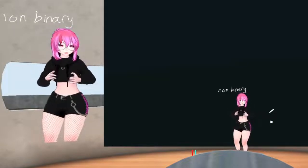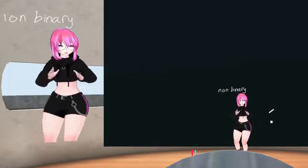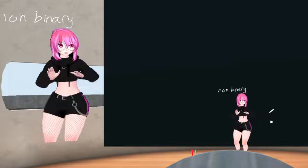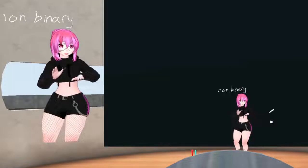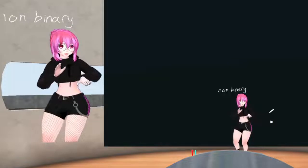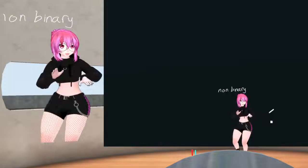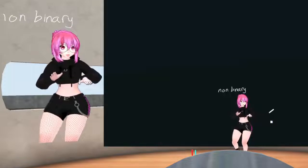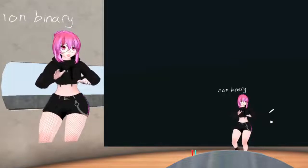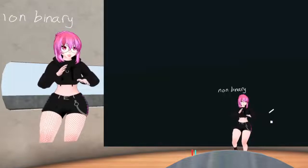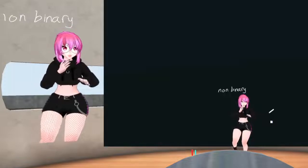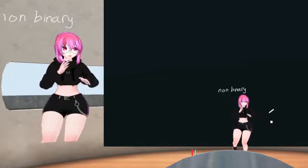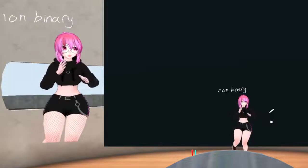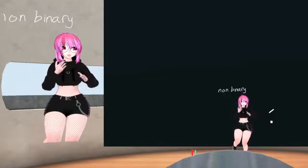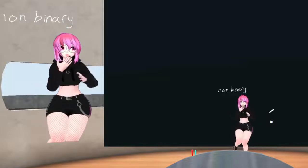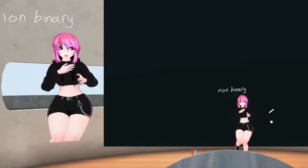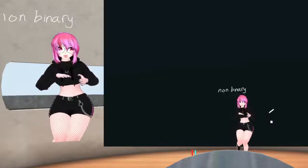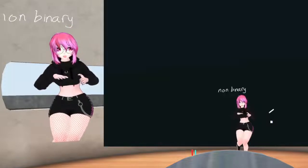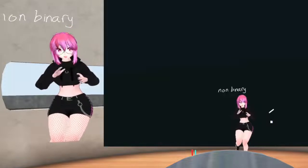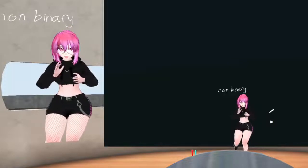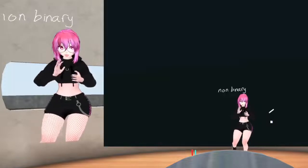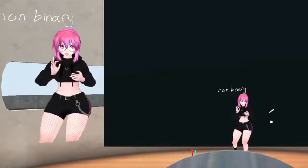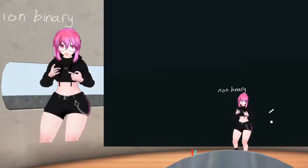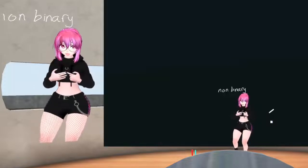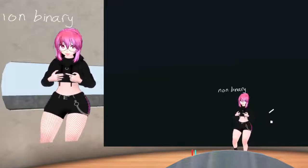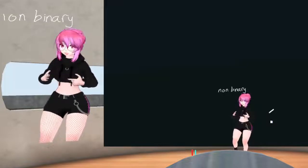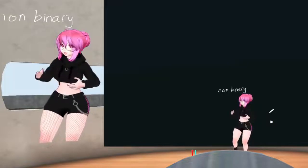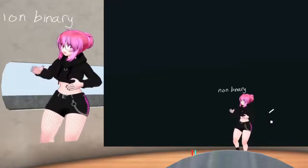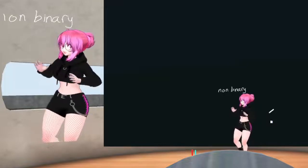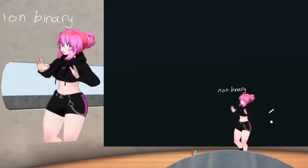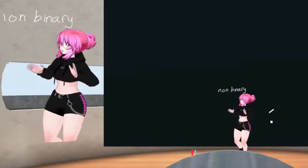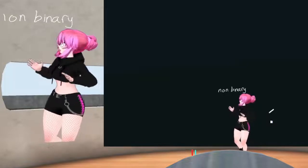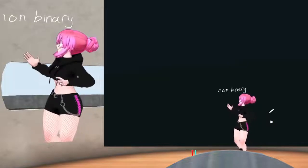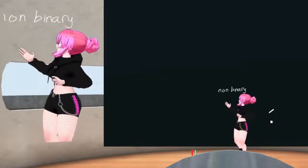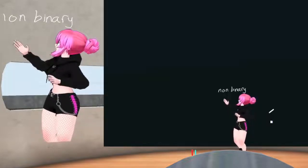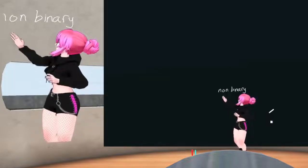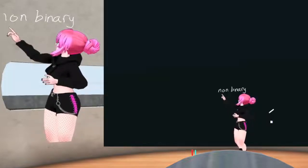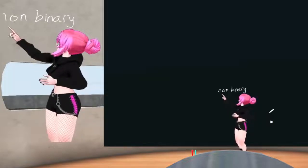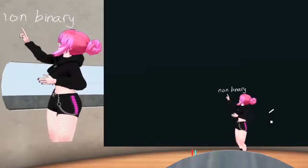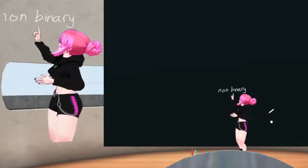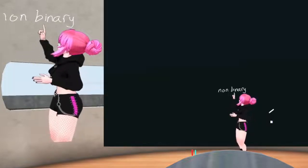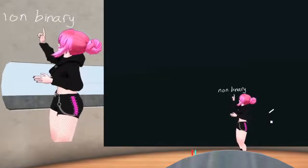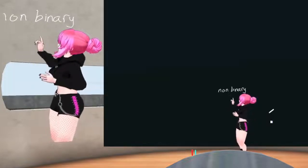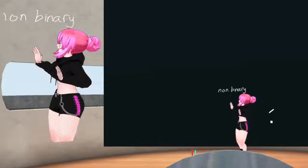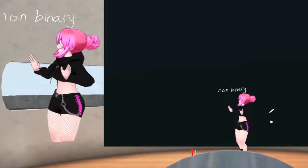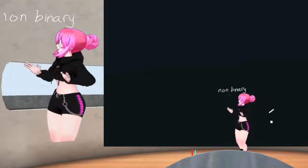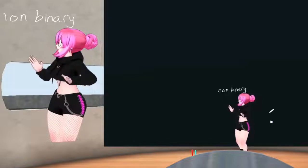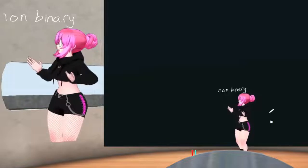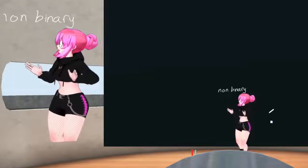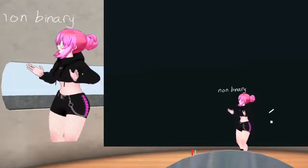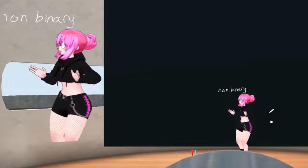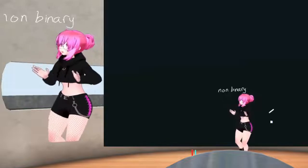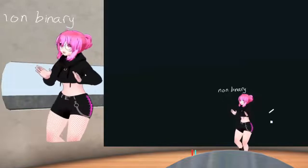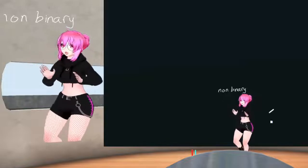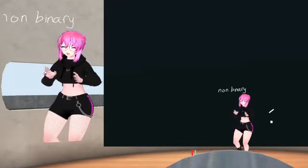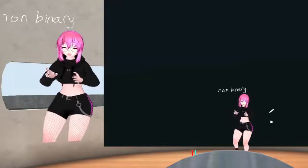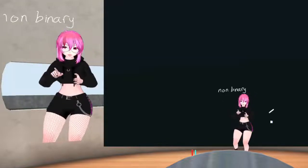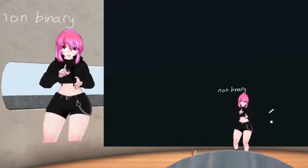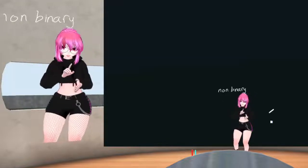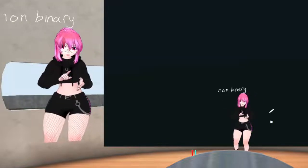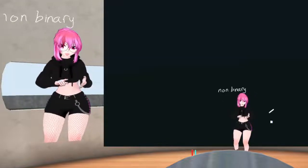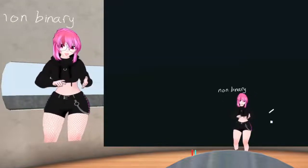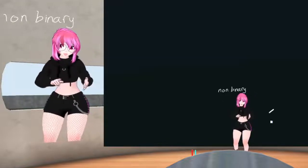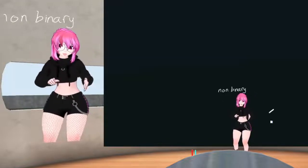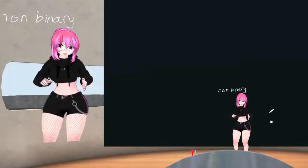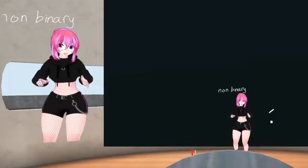people used it for a bad context. So some people were saying NB in the context of